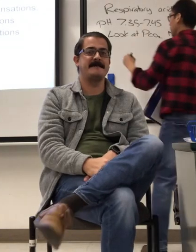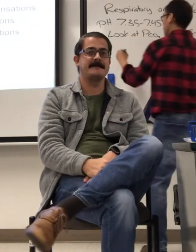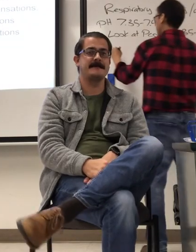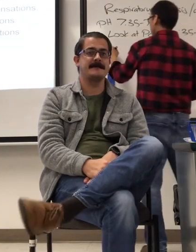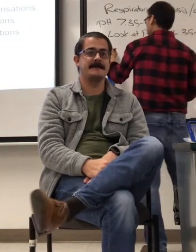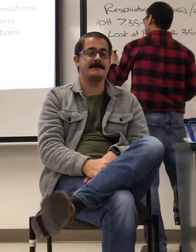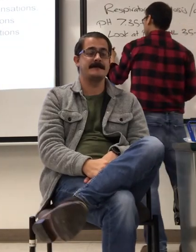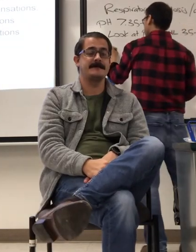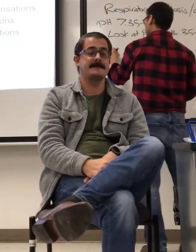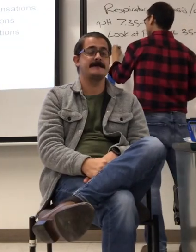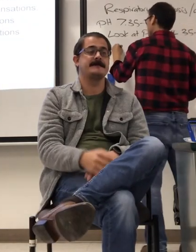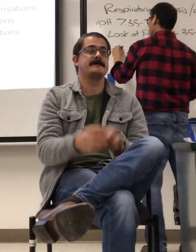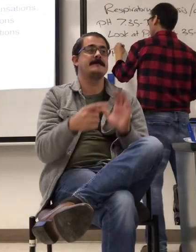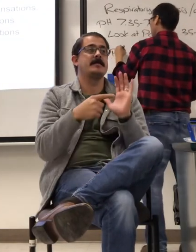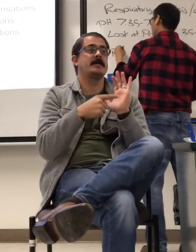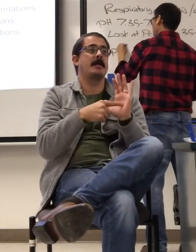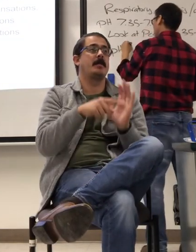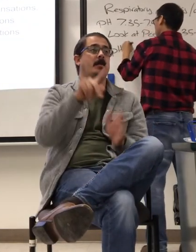if the pH